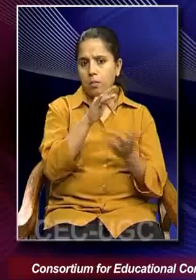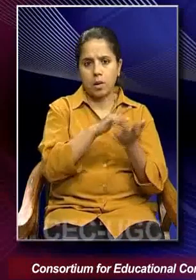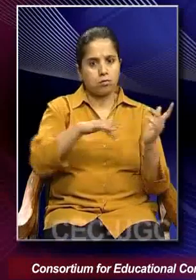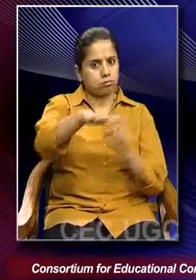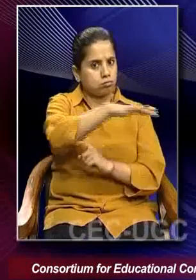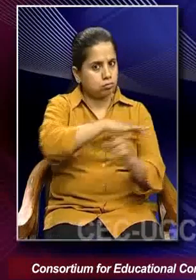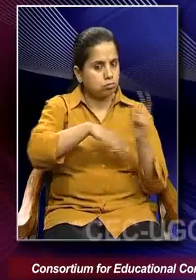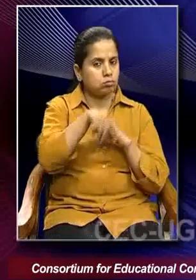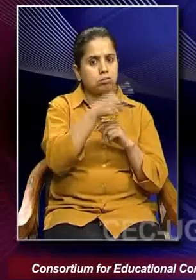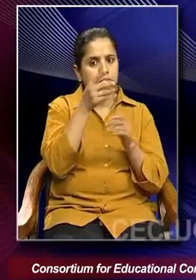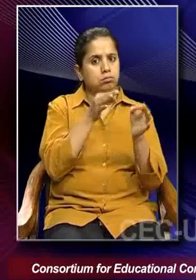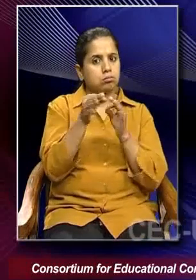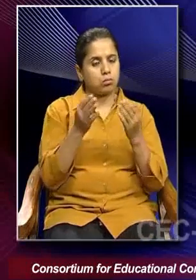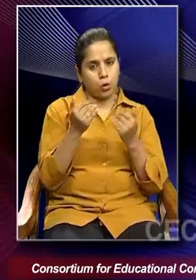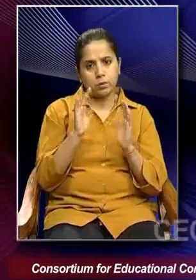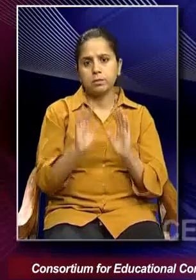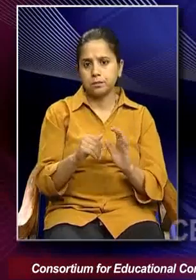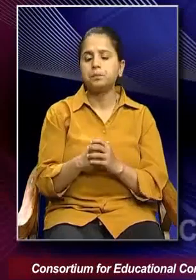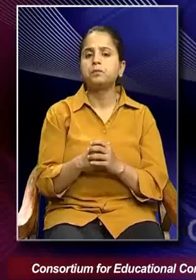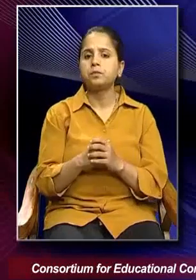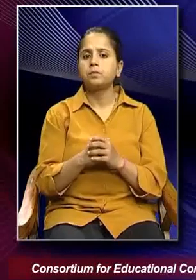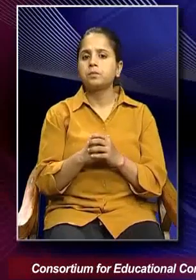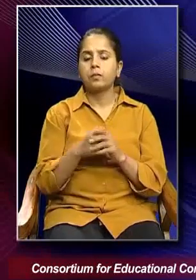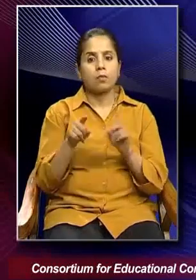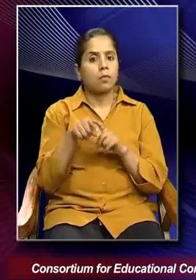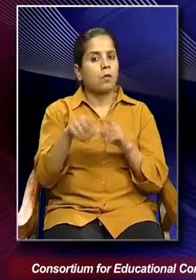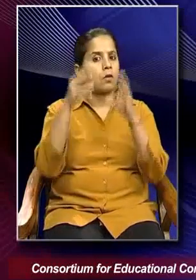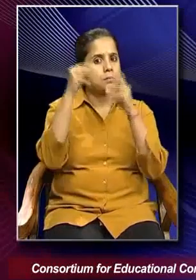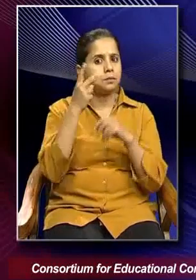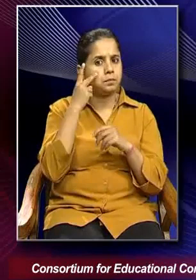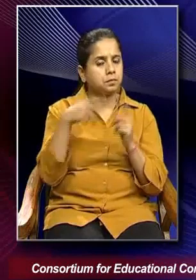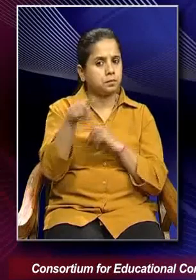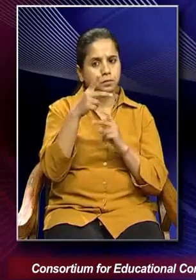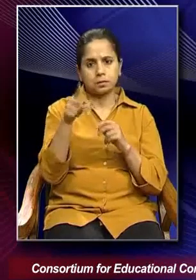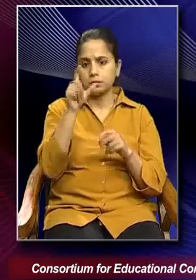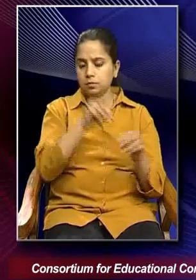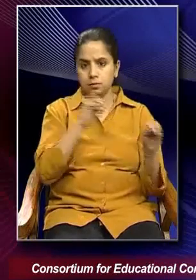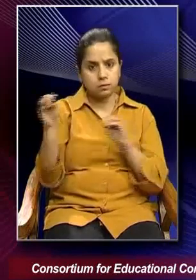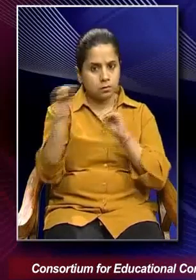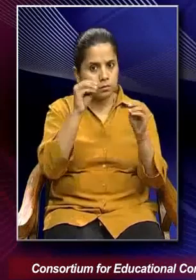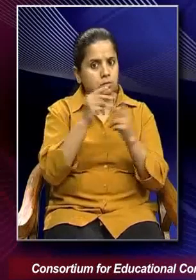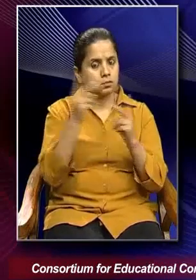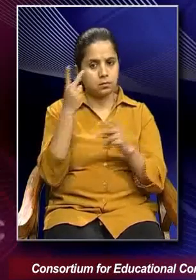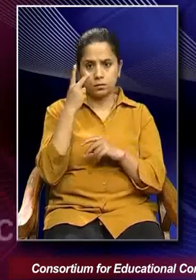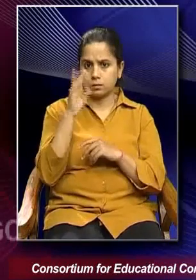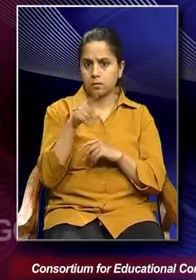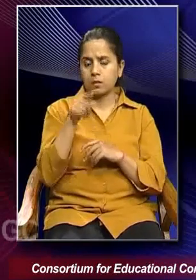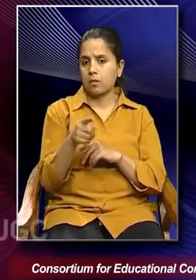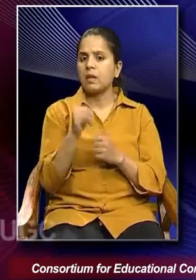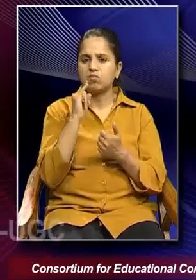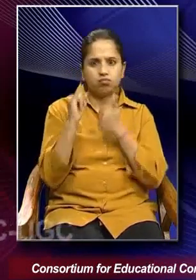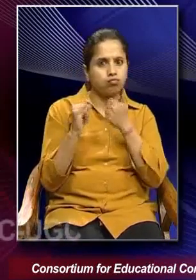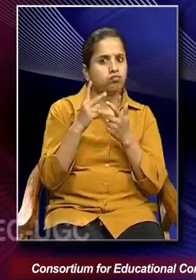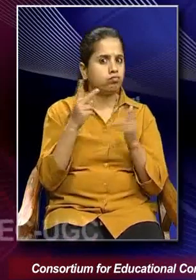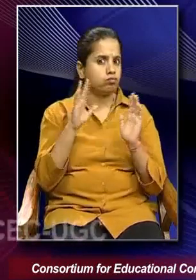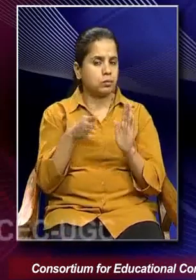in a particular defined territory. And measuring this undocumented migration, which is of course a very critical